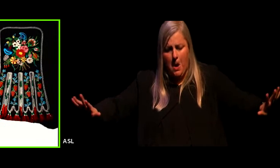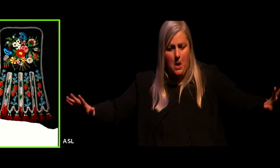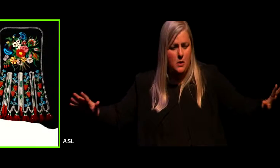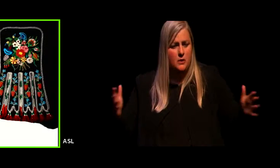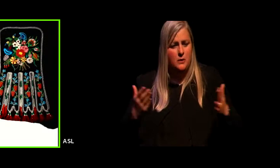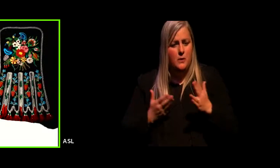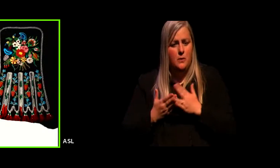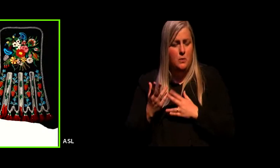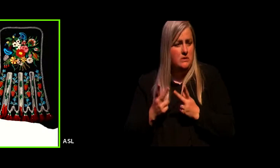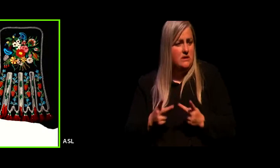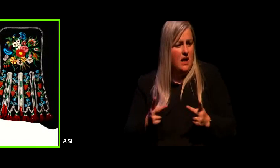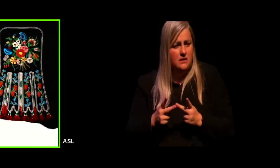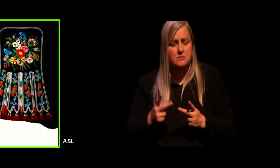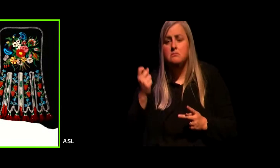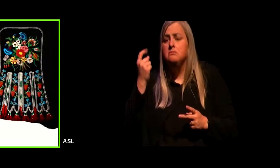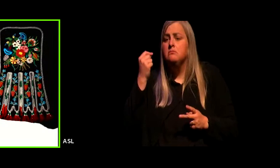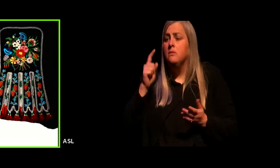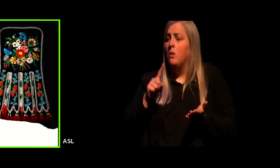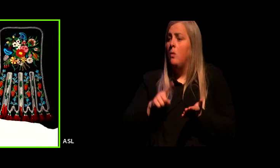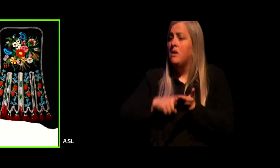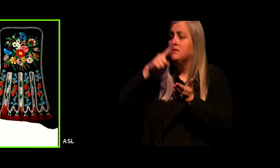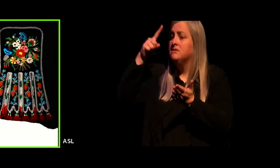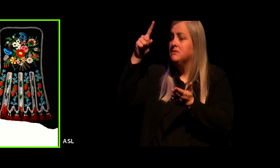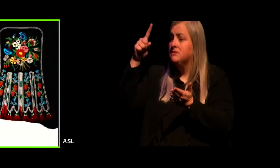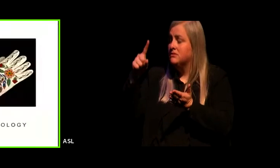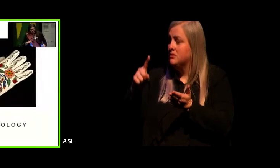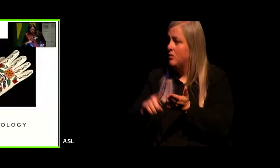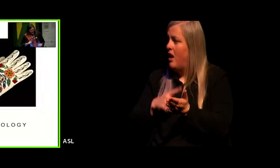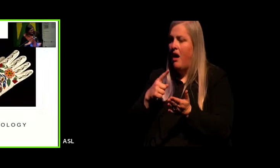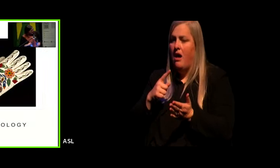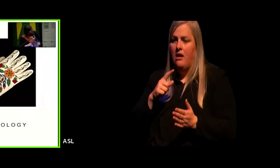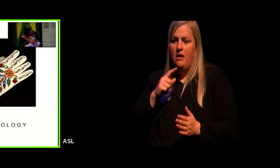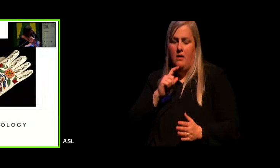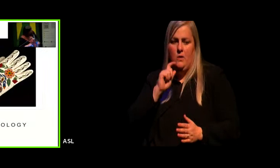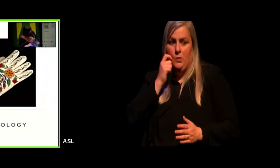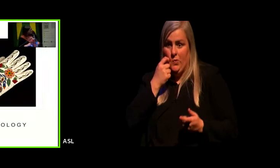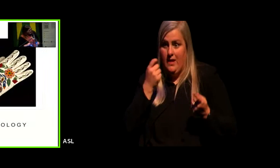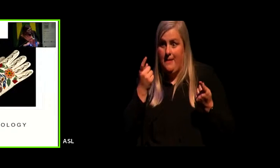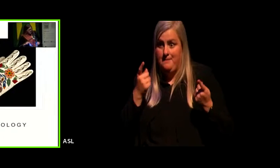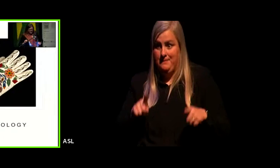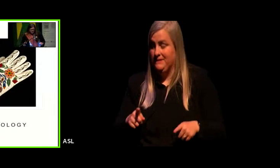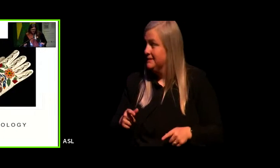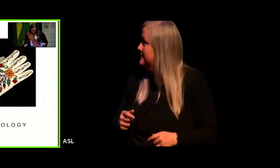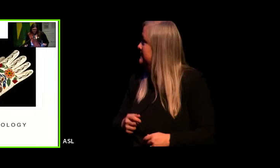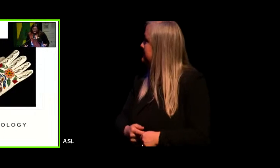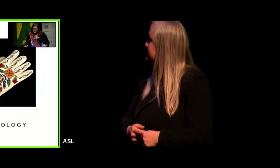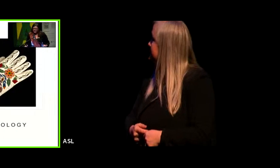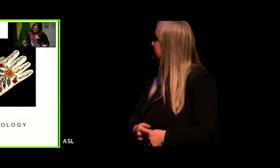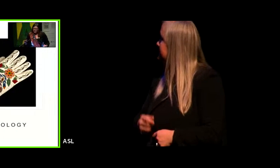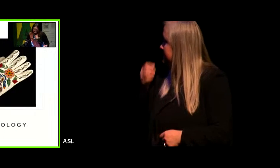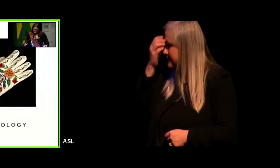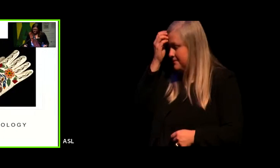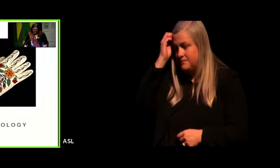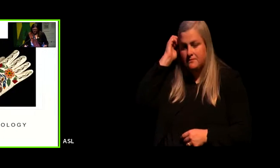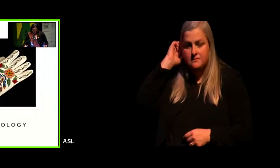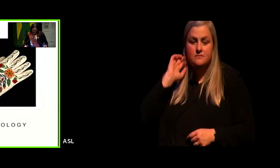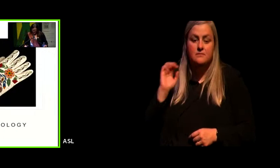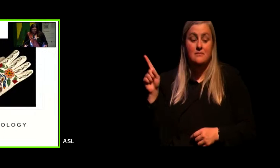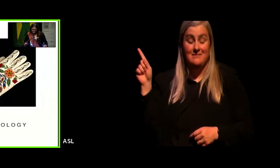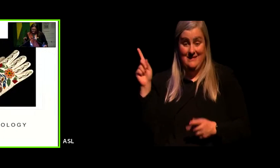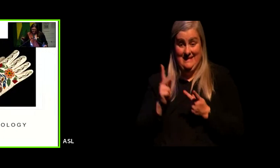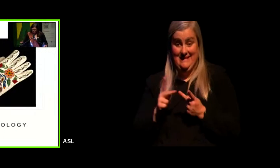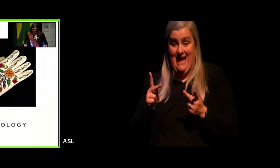of the site, but every once in a while, something really cool happens. So at the Chimney Coulee site, my graduate student, Eric